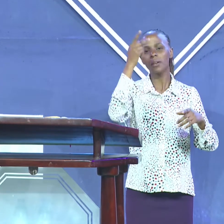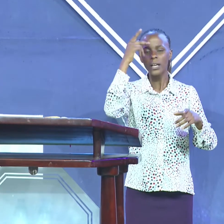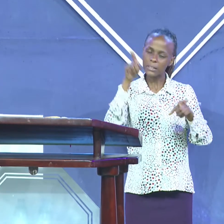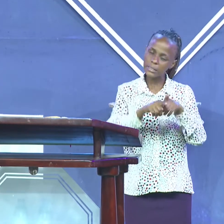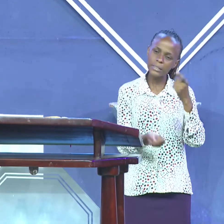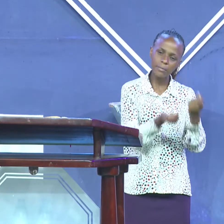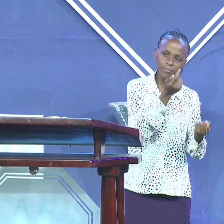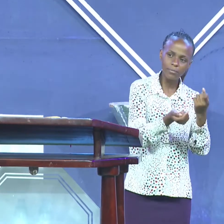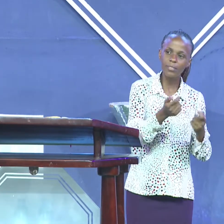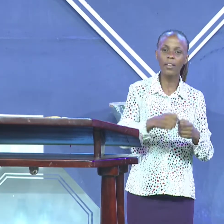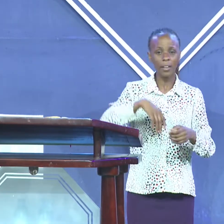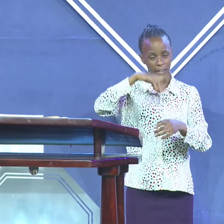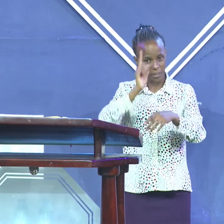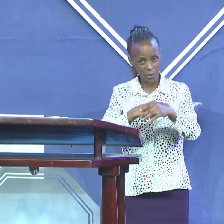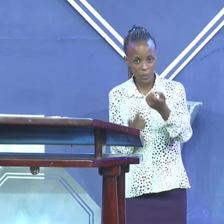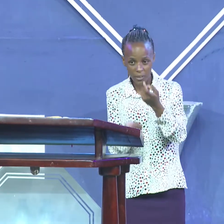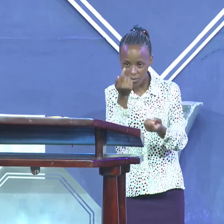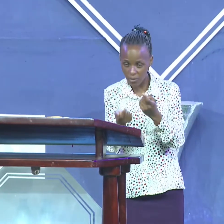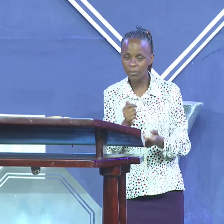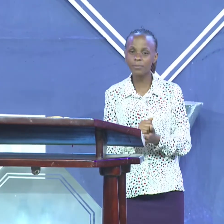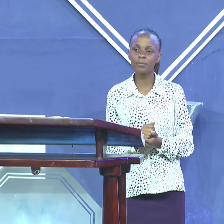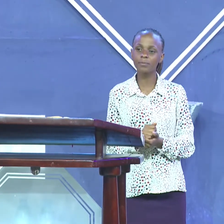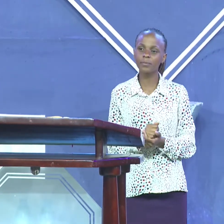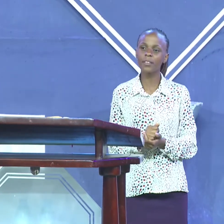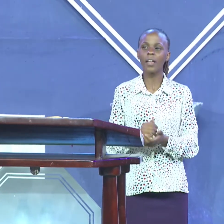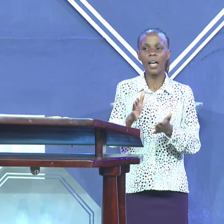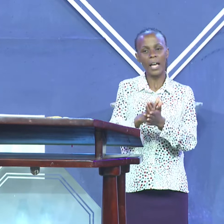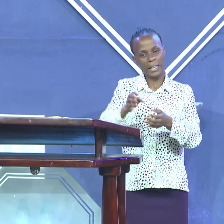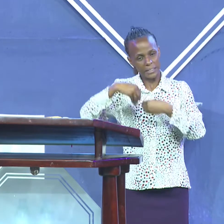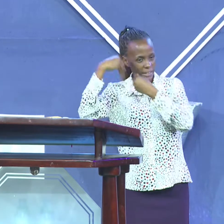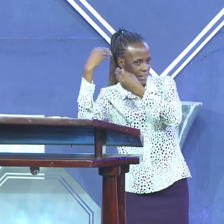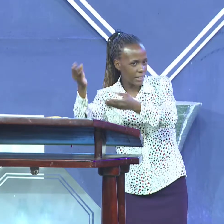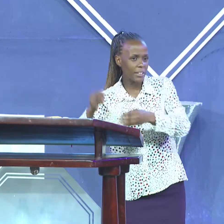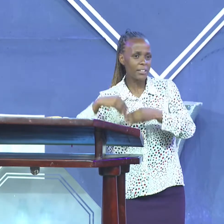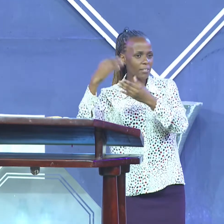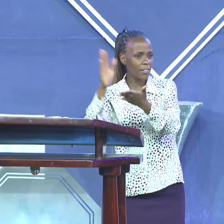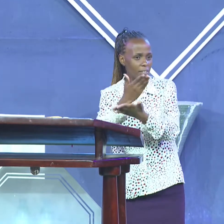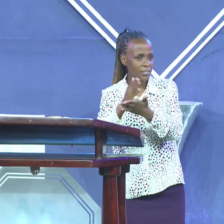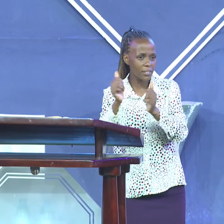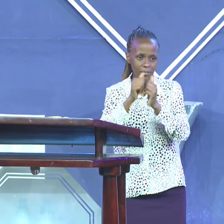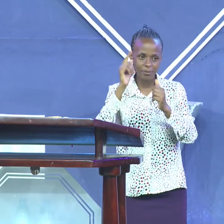parents. And they would cook. And whenever they would prepare food, they would share with